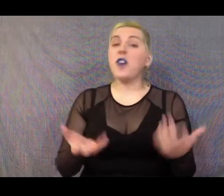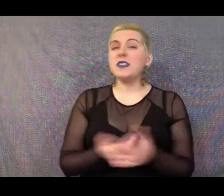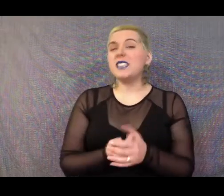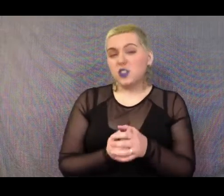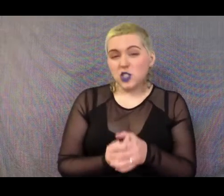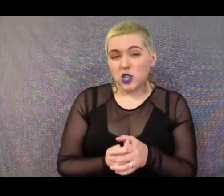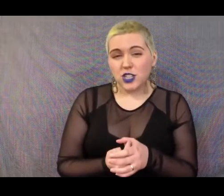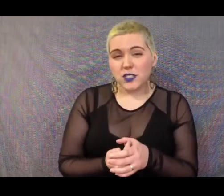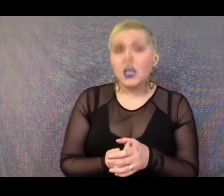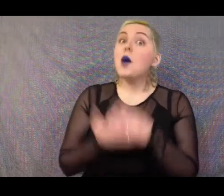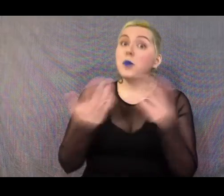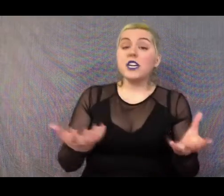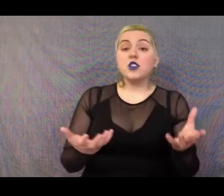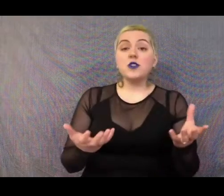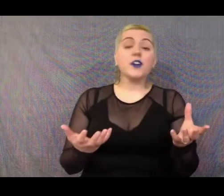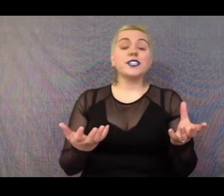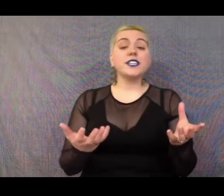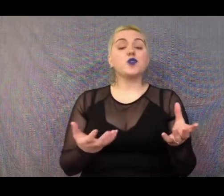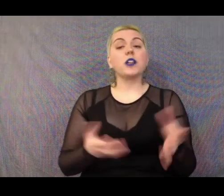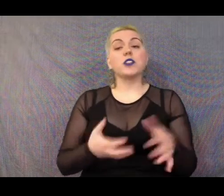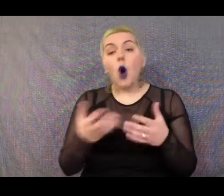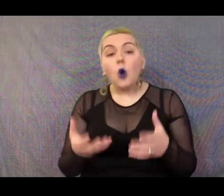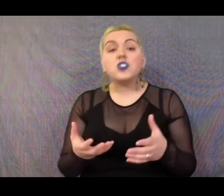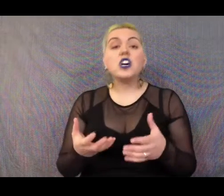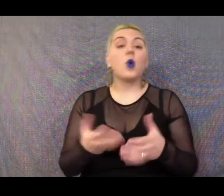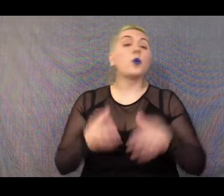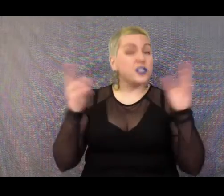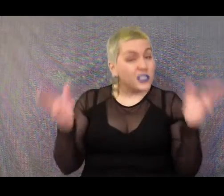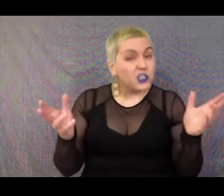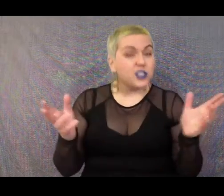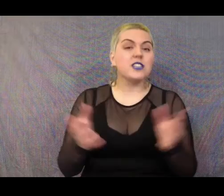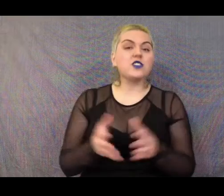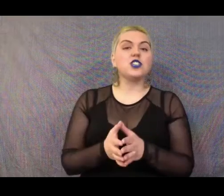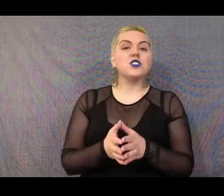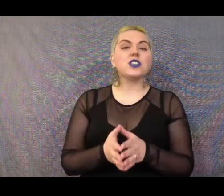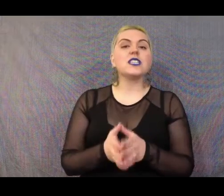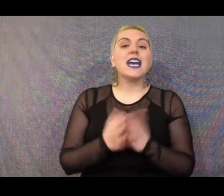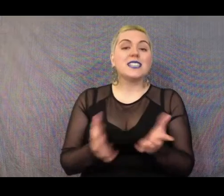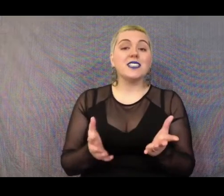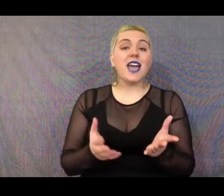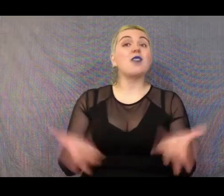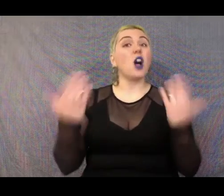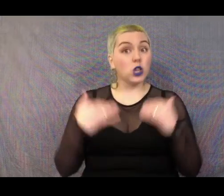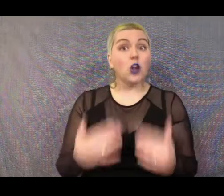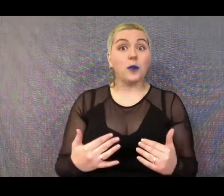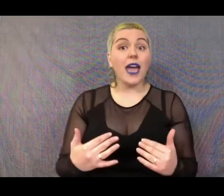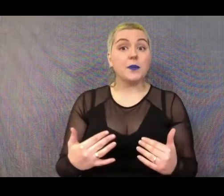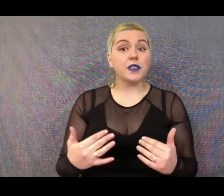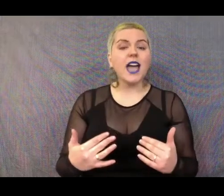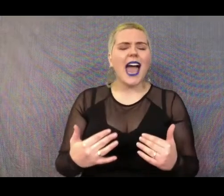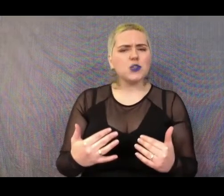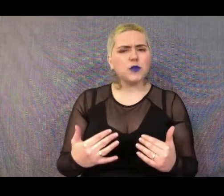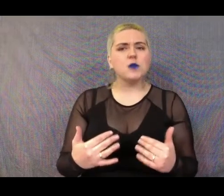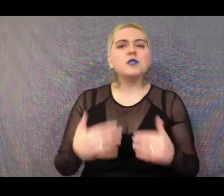for famous institutions. Bigger universities, as well as older, more prestigious institutions, tend to have a lot of